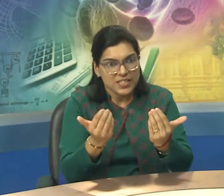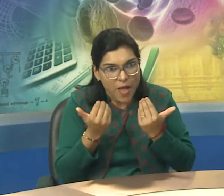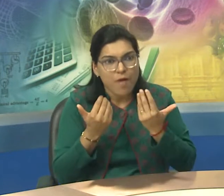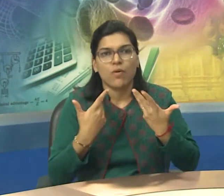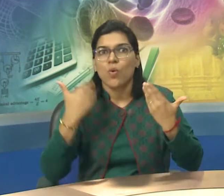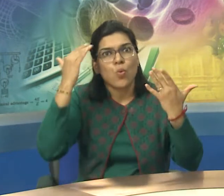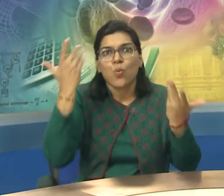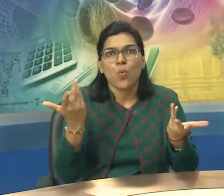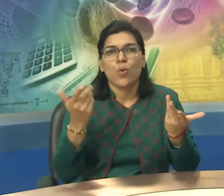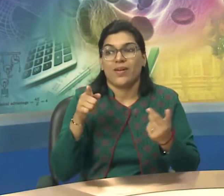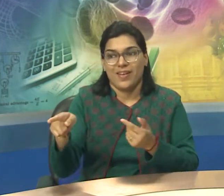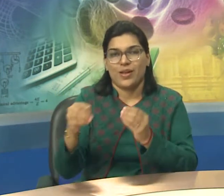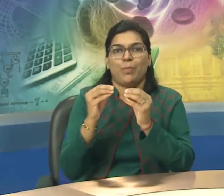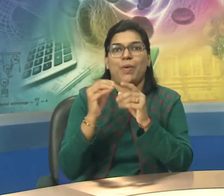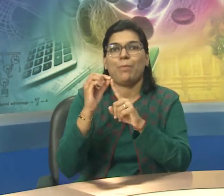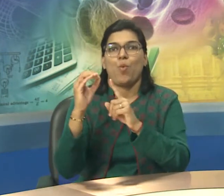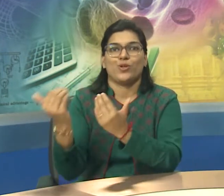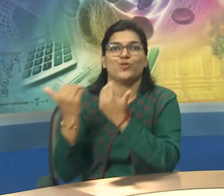which in turn helps in